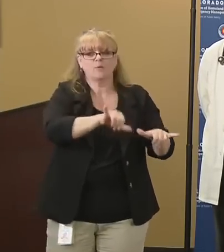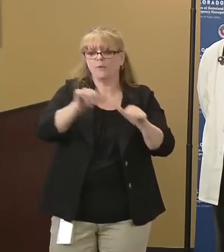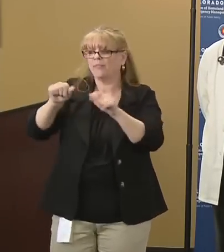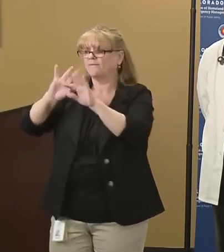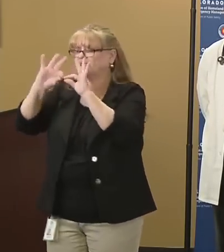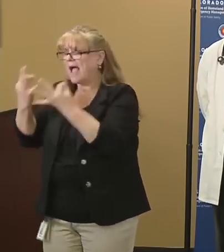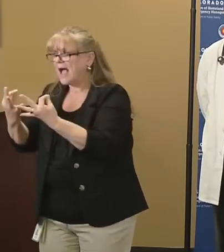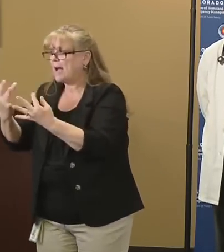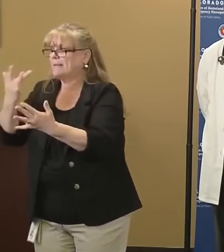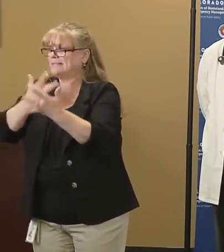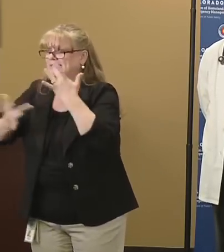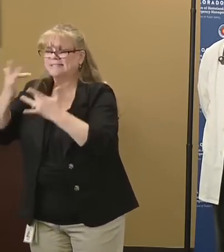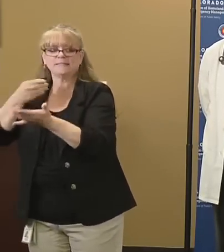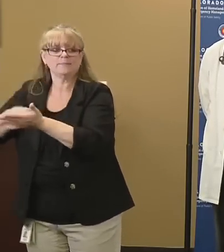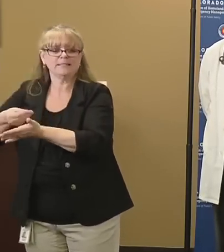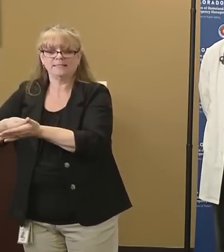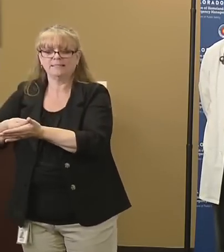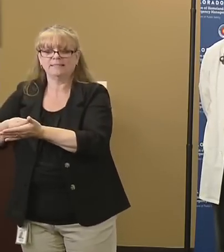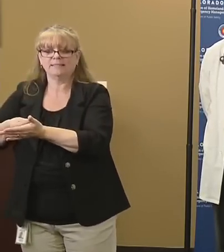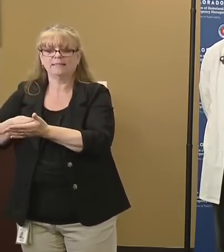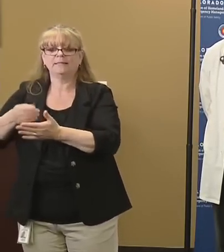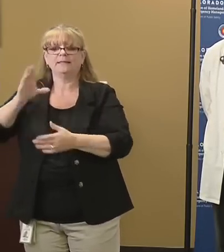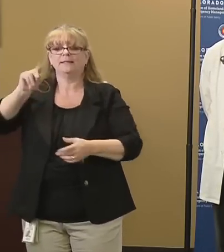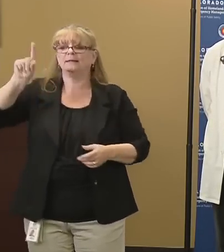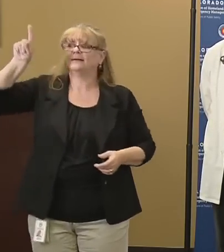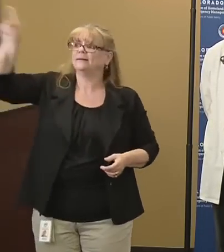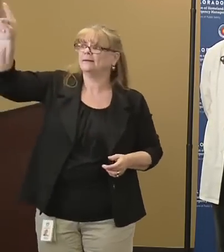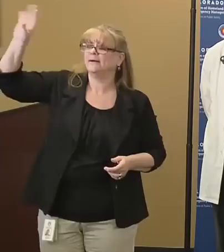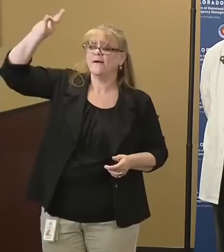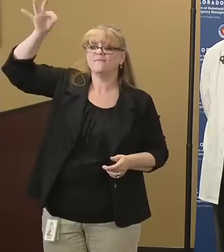$1,200 per person, $500 per kid, there's also some help from the